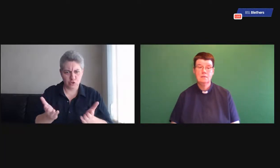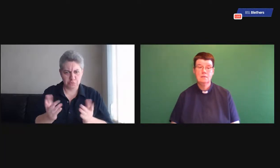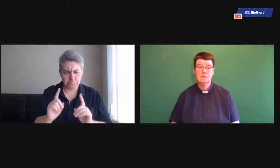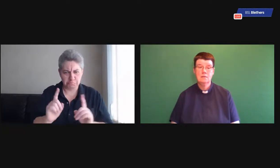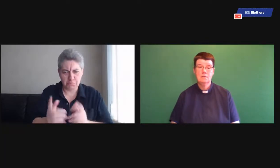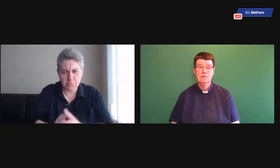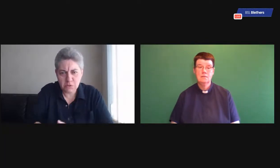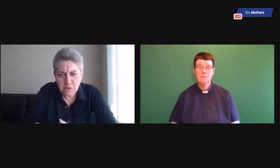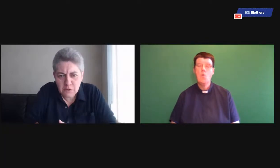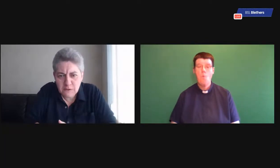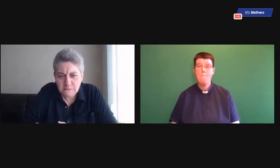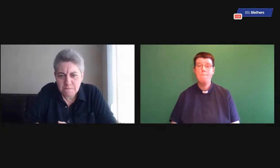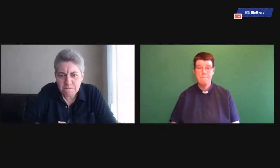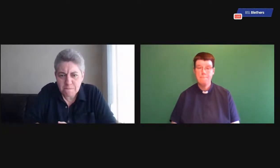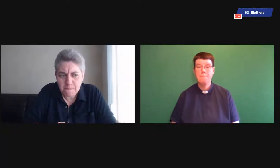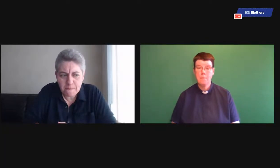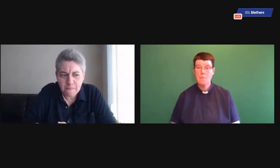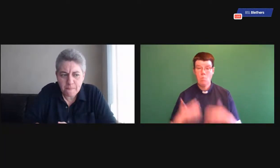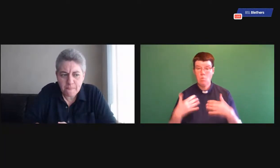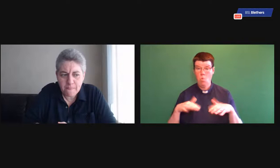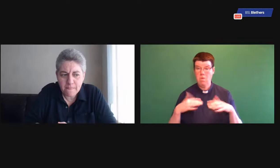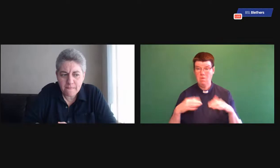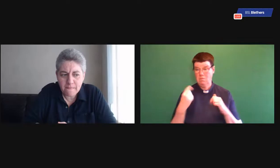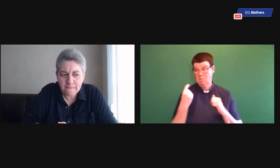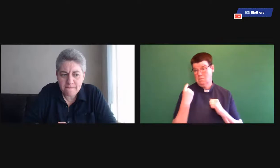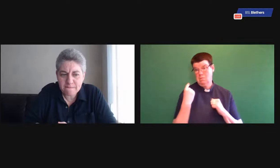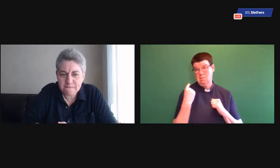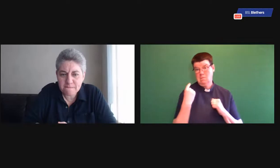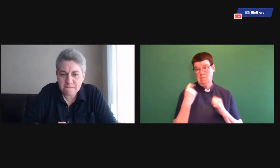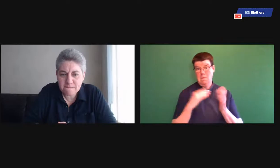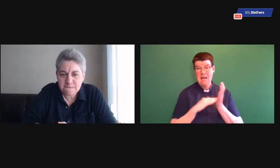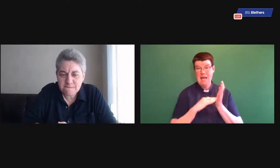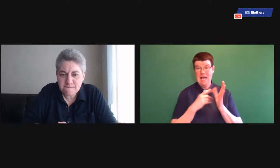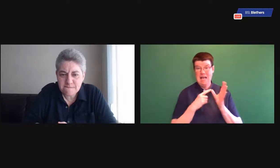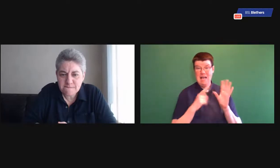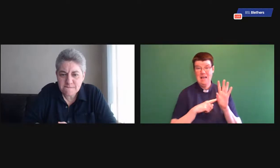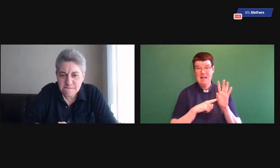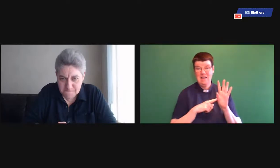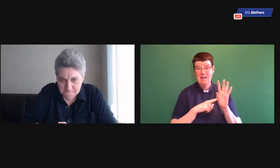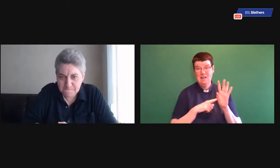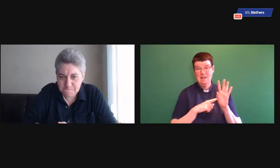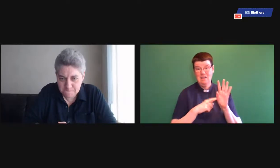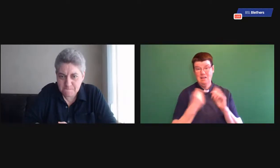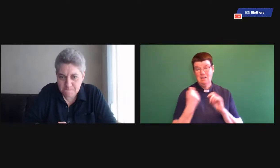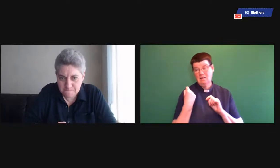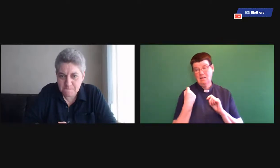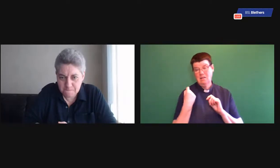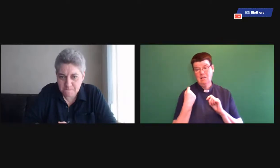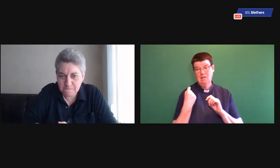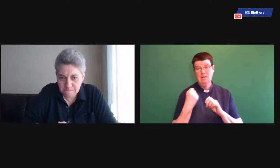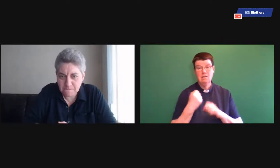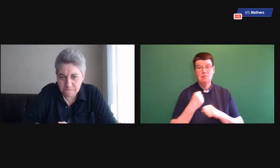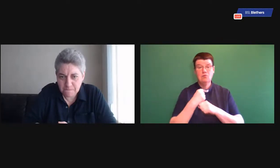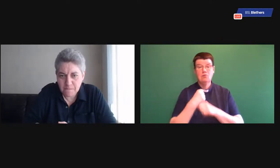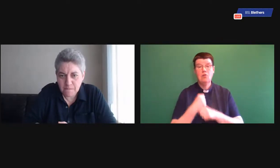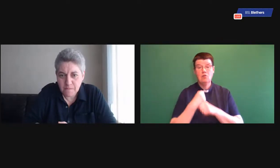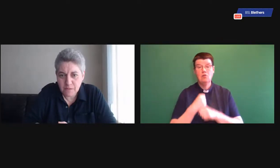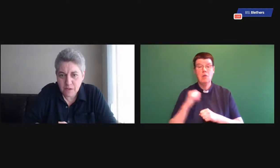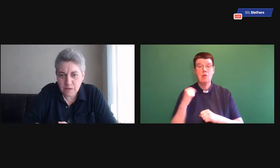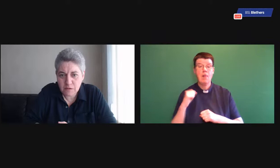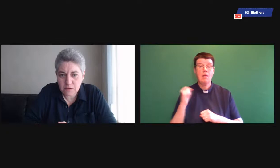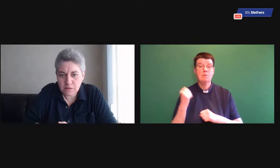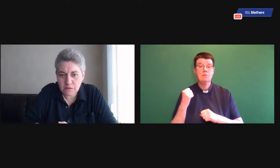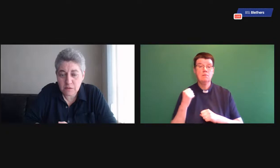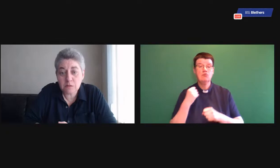that something Church of Scotland offers and it's something you can do? Well, yes, Avril, but it was only just